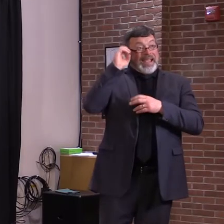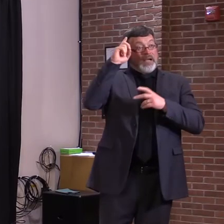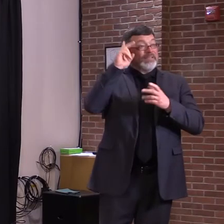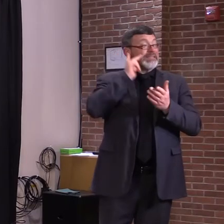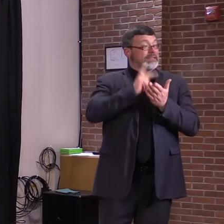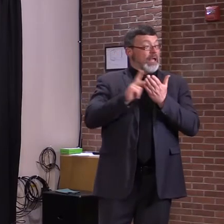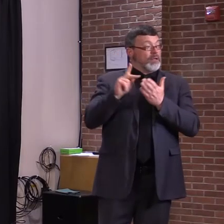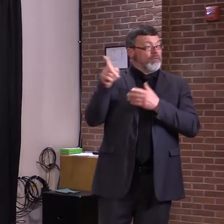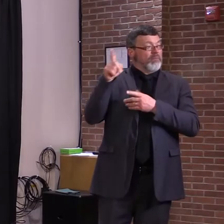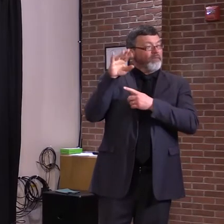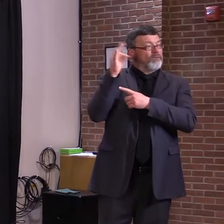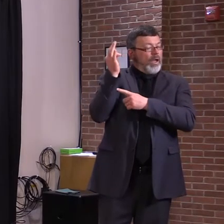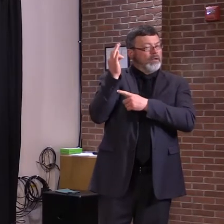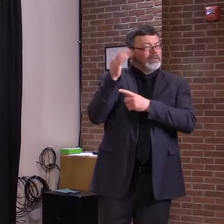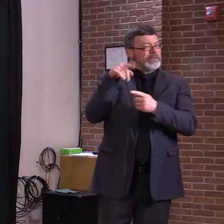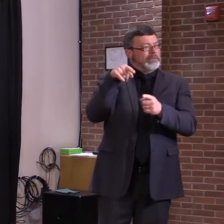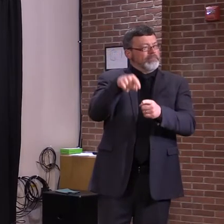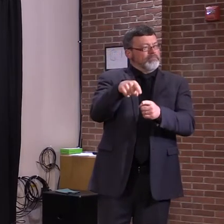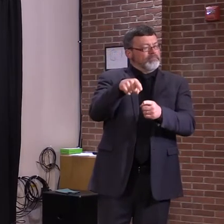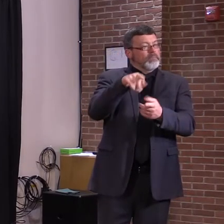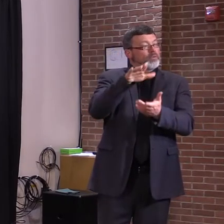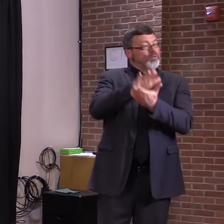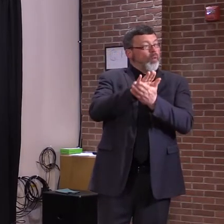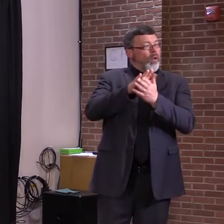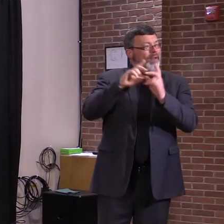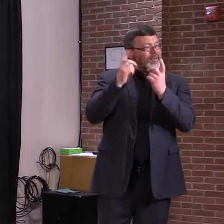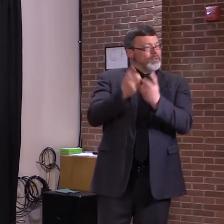setting their own mask policies.